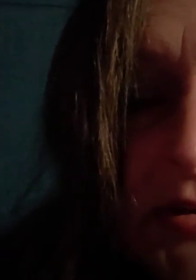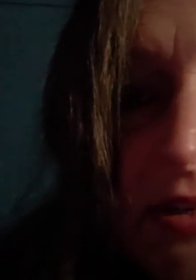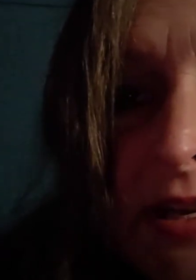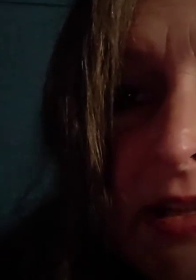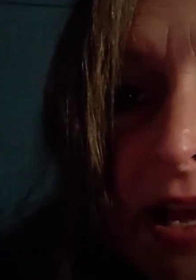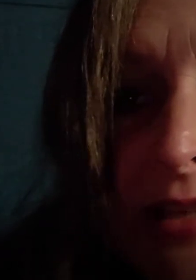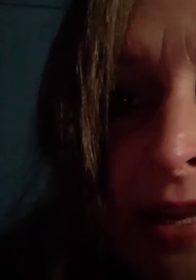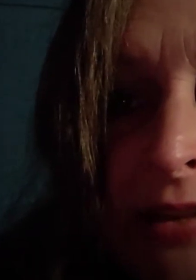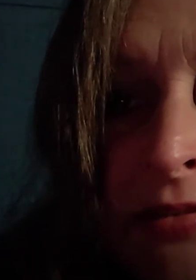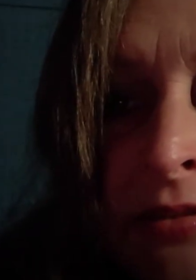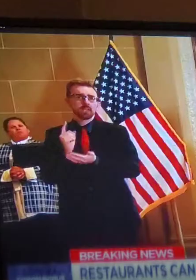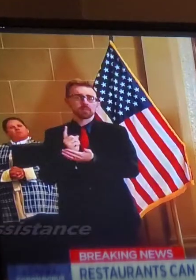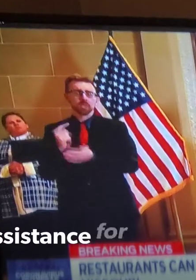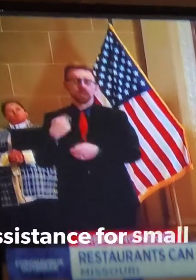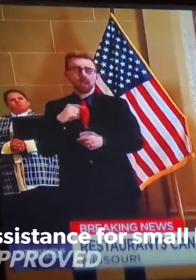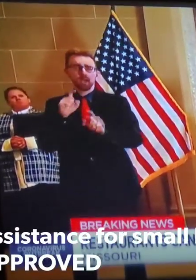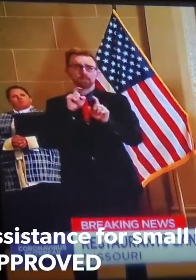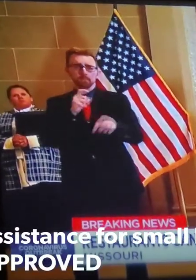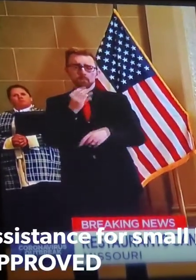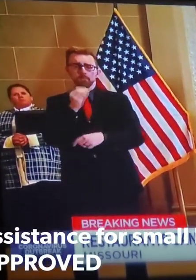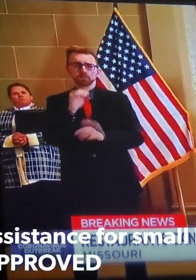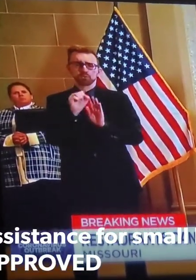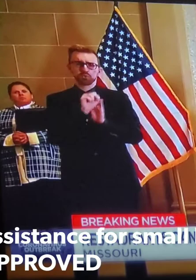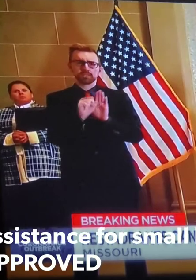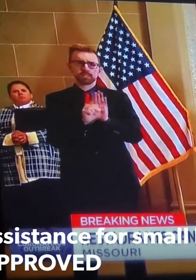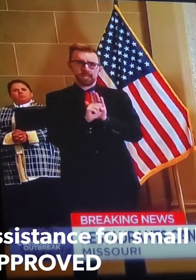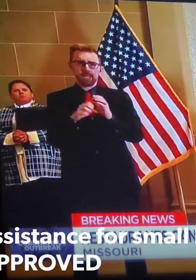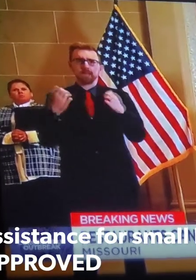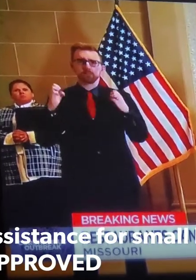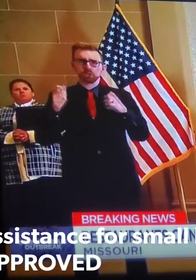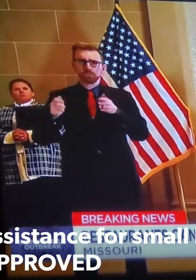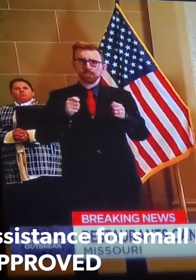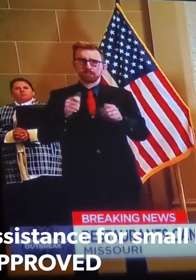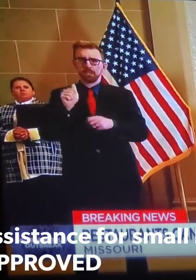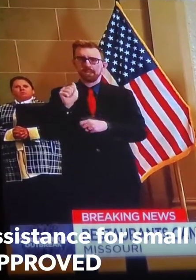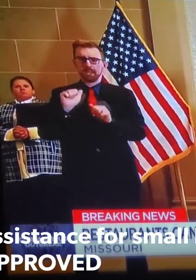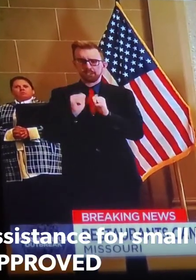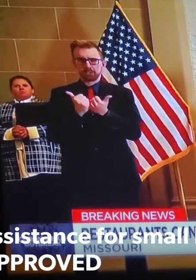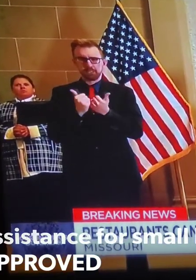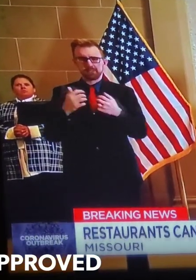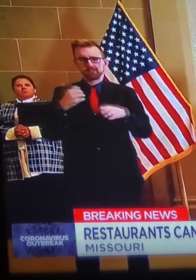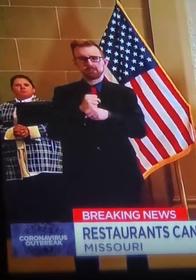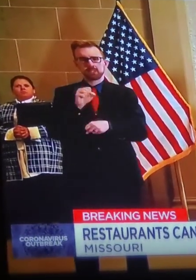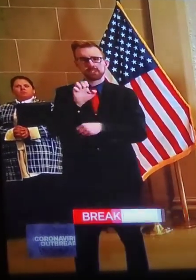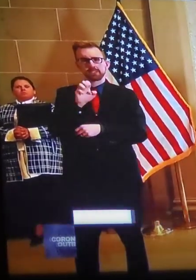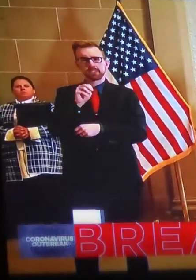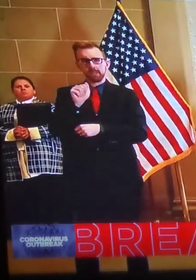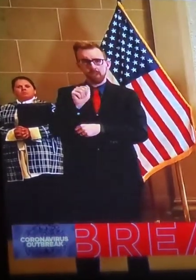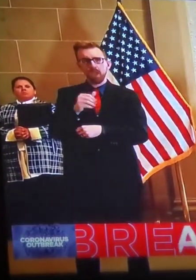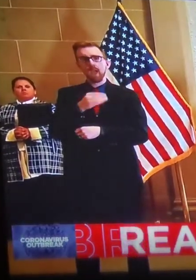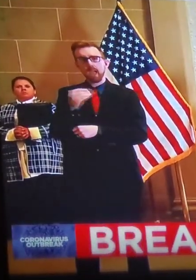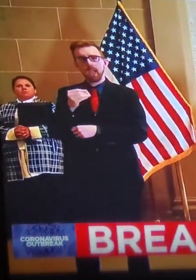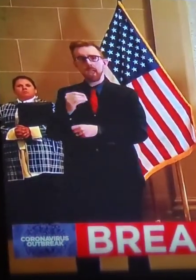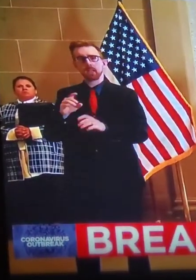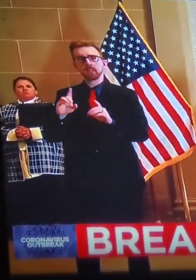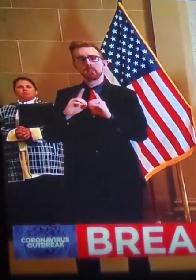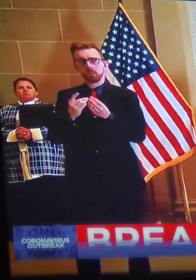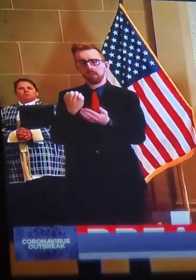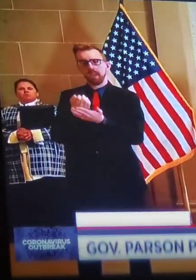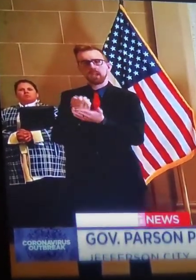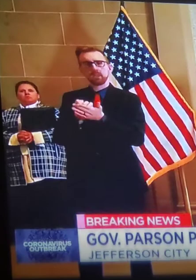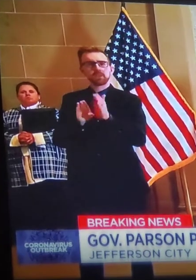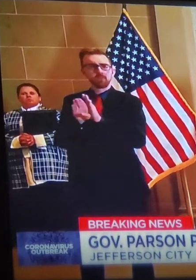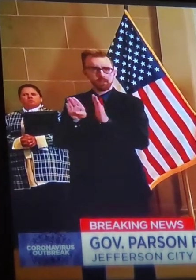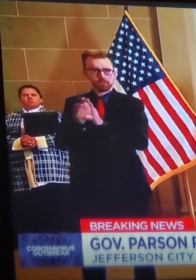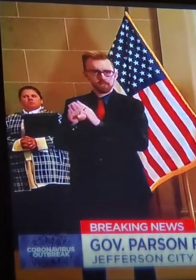Missouri for this 30-day lockdown. Emergency Management Agency and the Missouri Department of Economic Development to